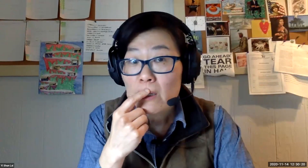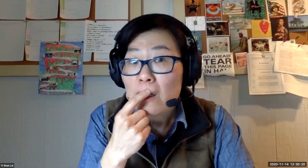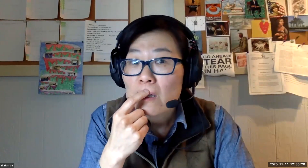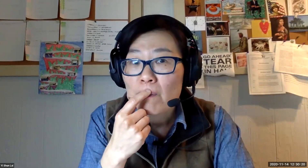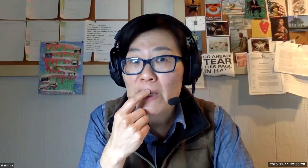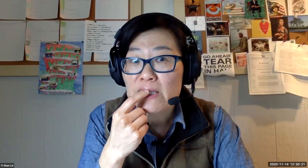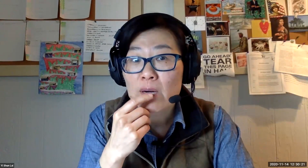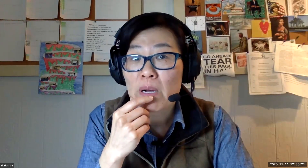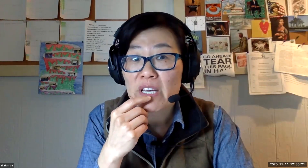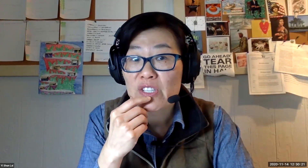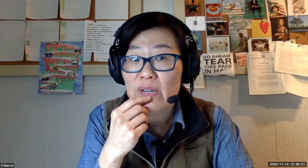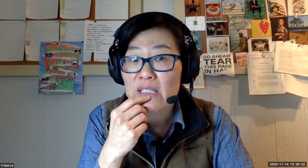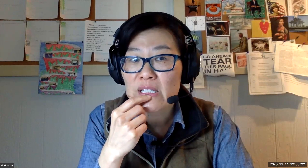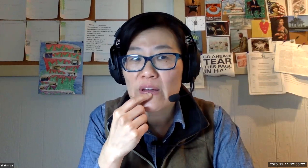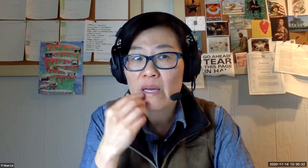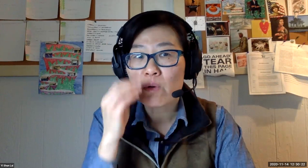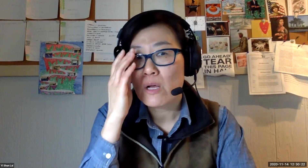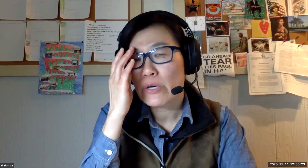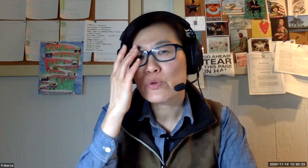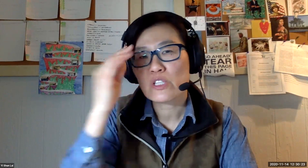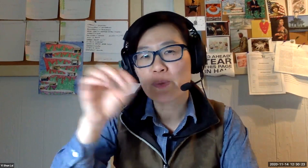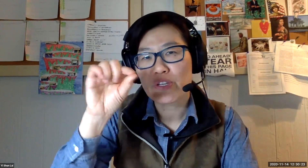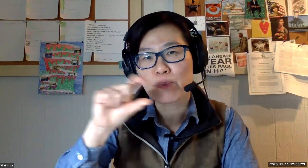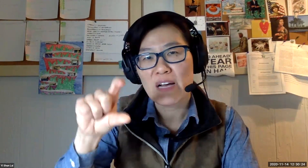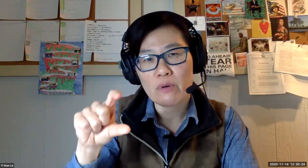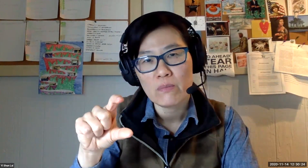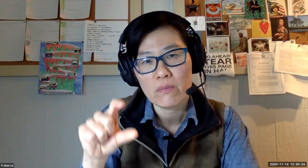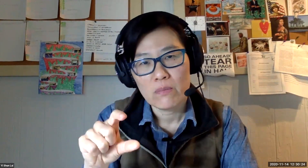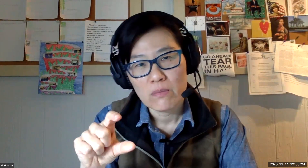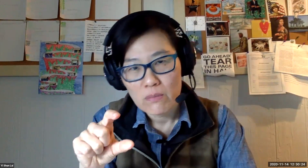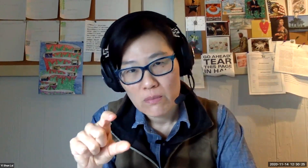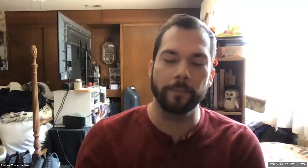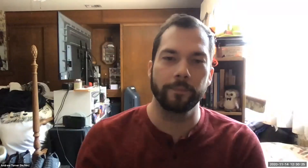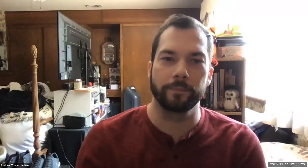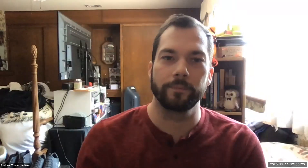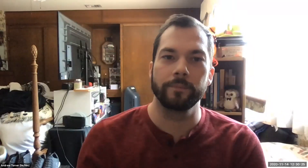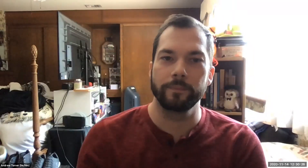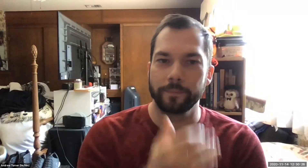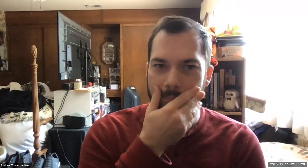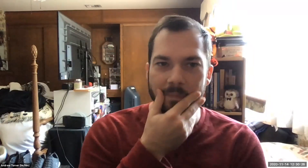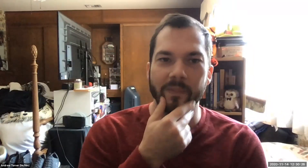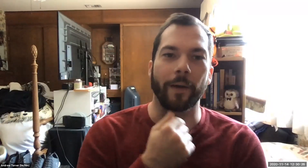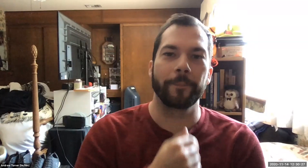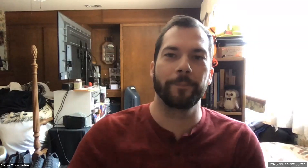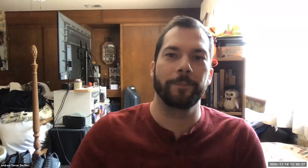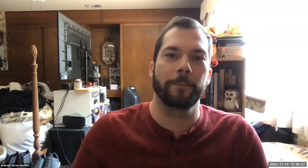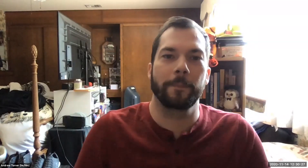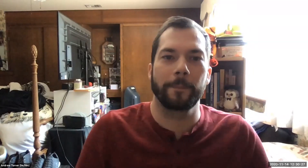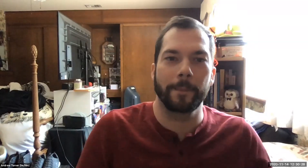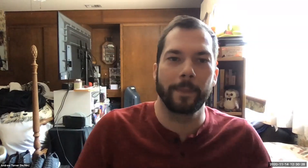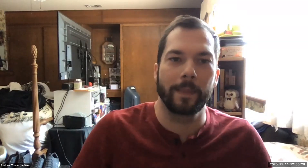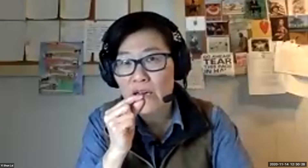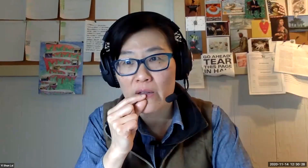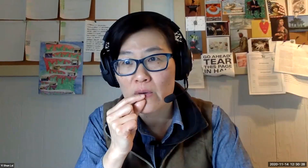I would, because they are publication credits, and they will all go towards building your platform. Okay. Okay. Does that make sense? Yeah. All right,